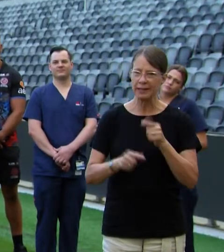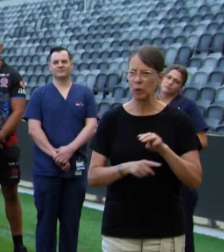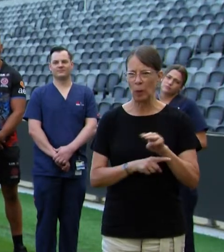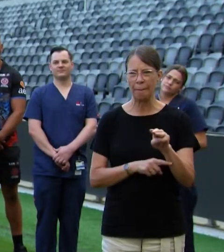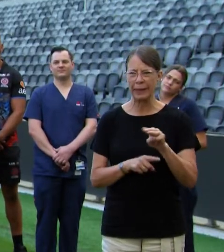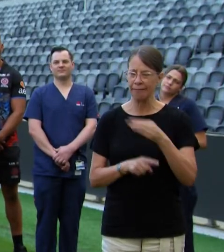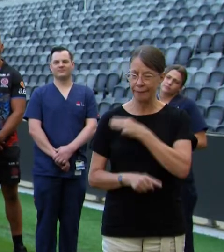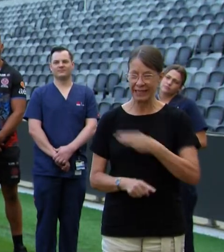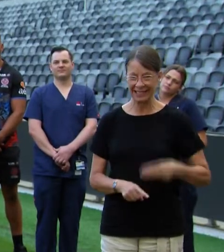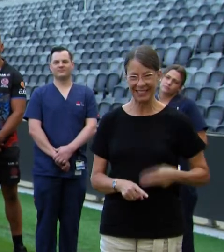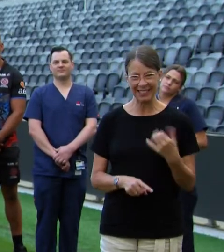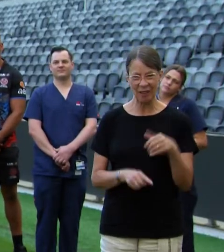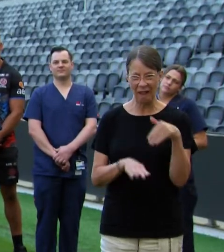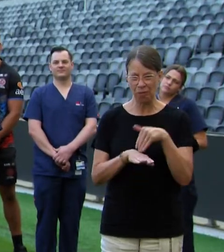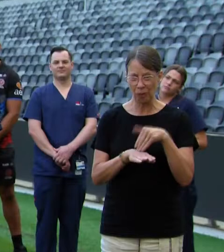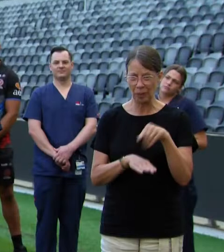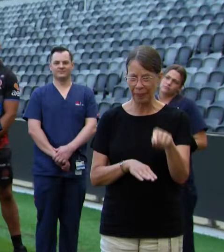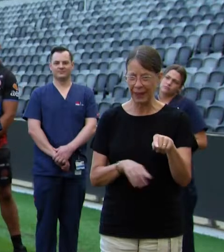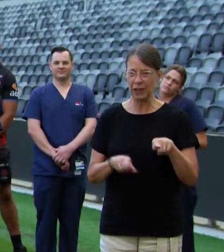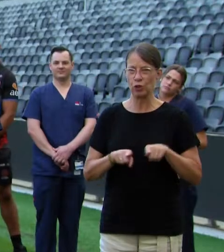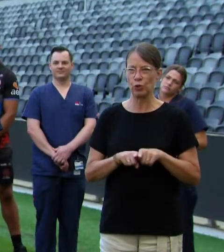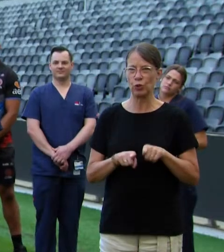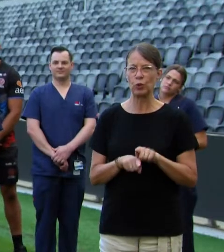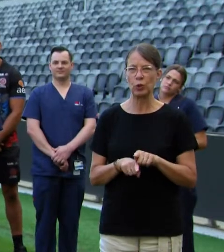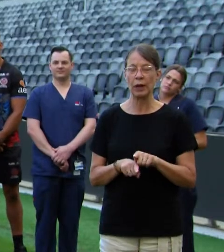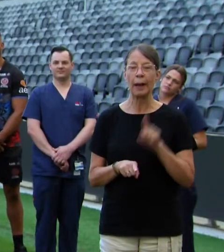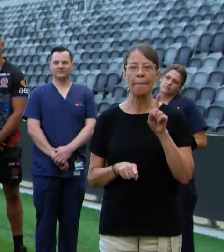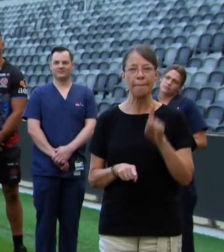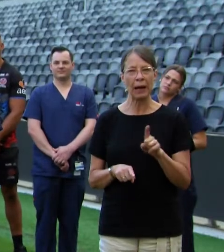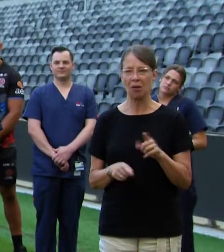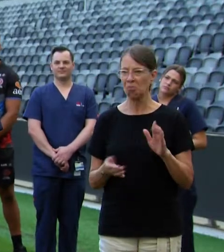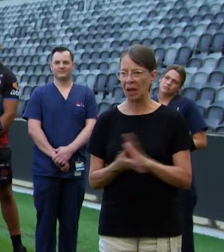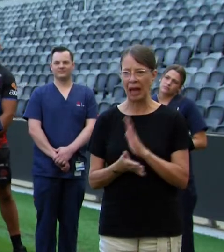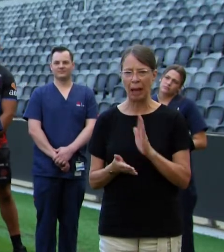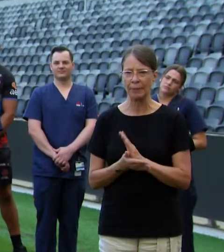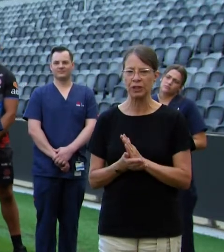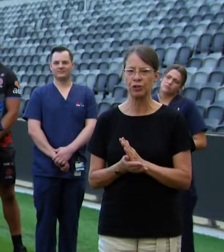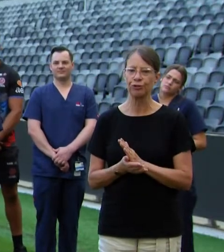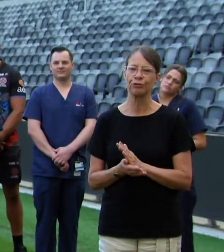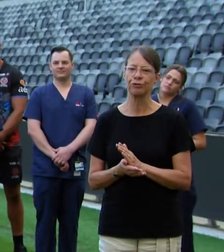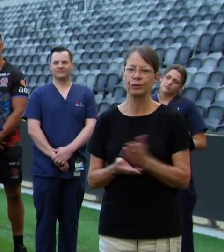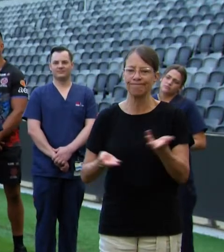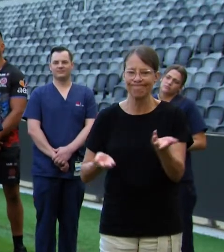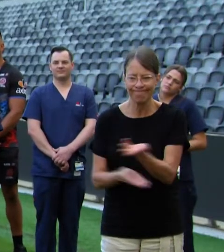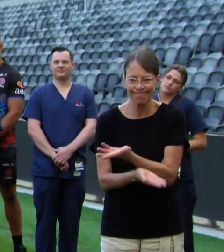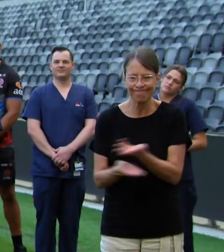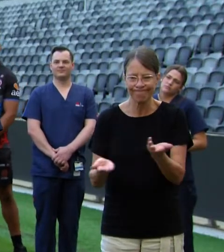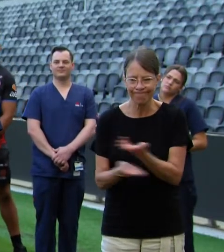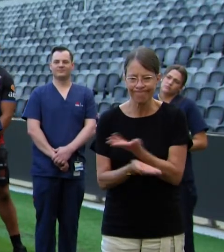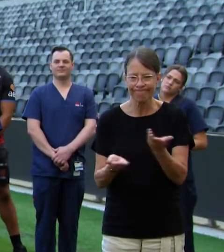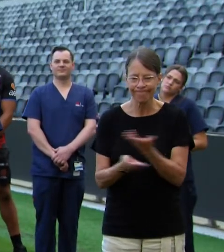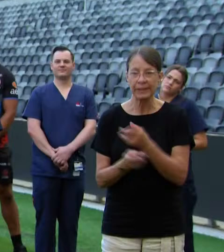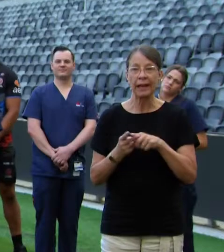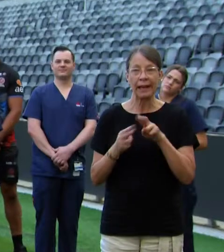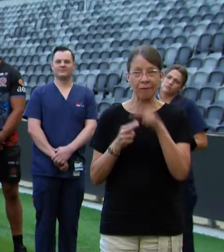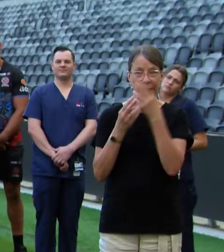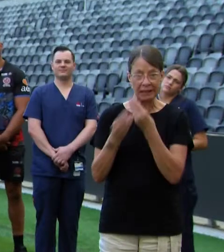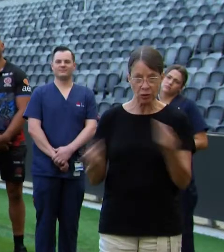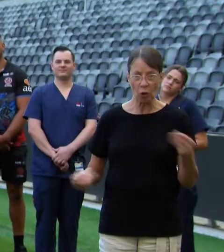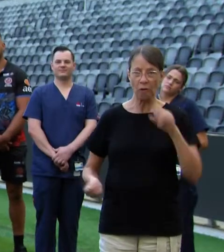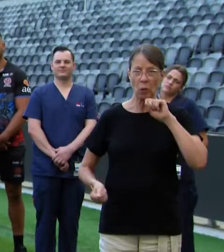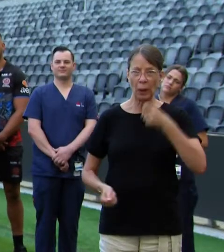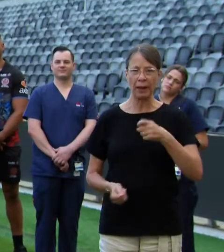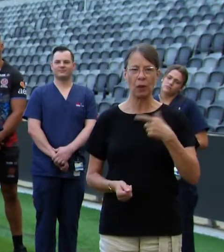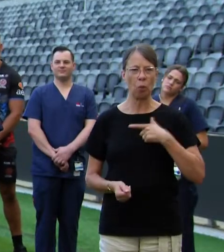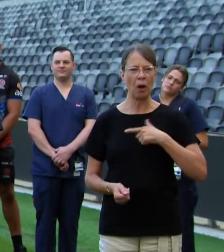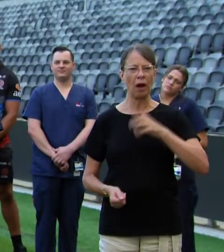We're always willing to sit down, work through those issues. Where we can find resolution, we will. We want to make sure